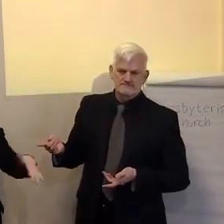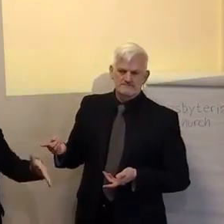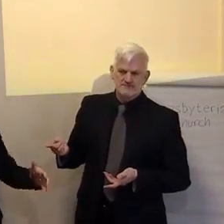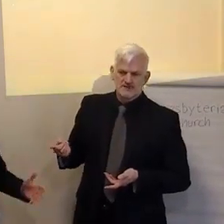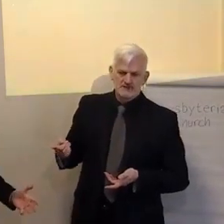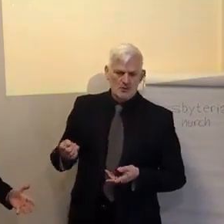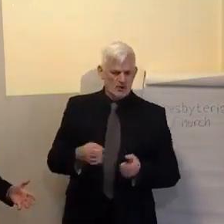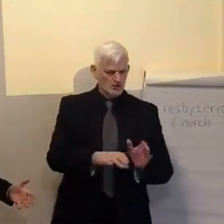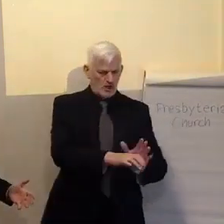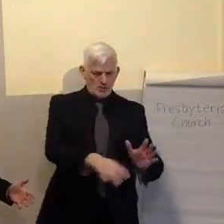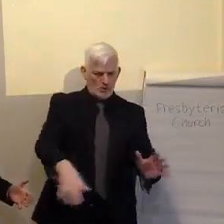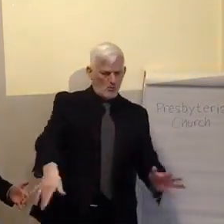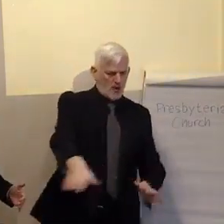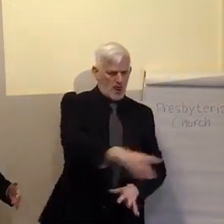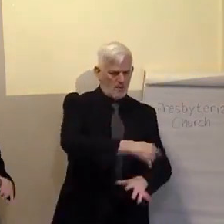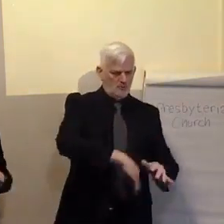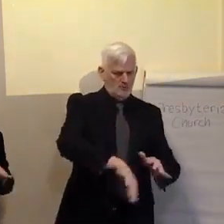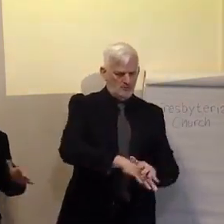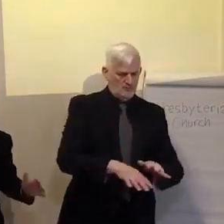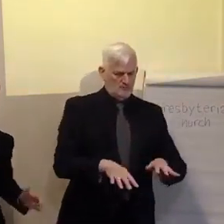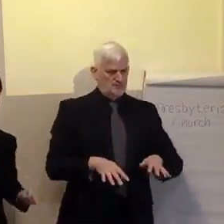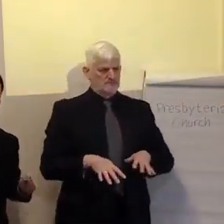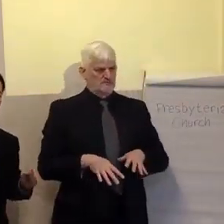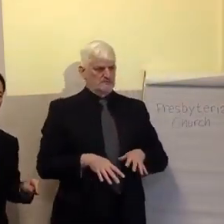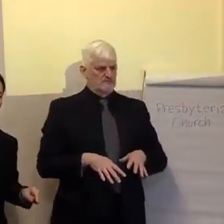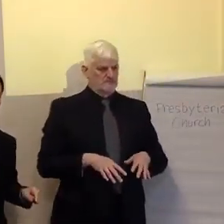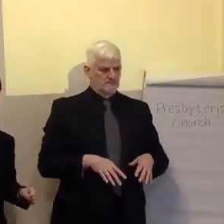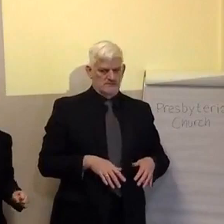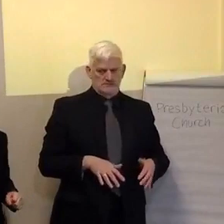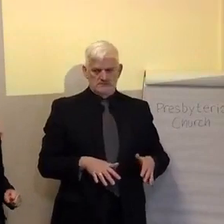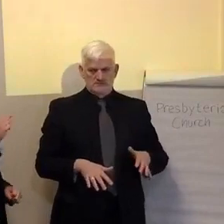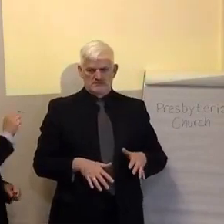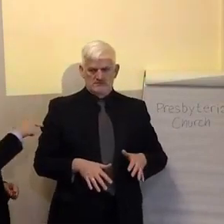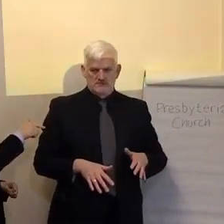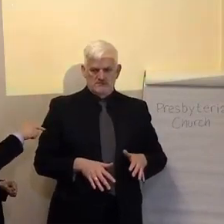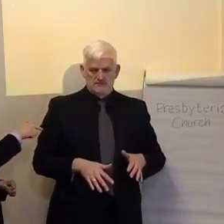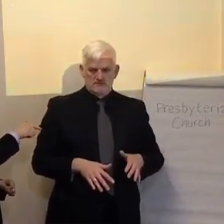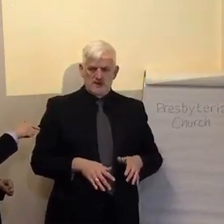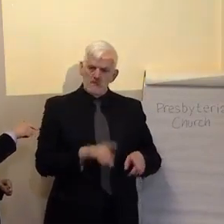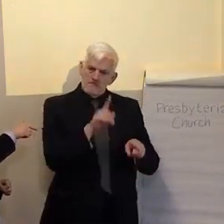around us. Most of the churches in Korea are Presbyterian churches.